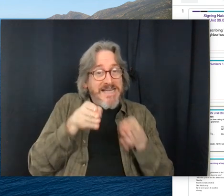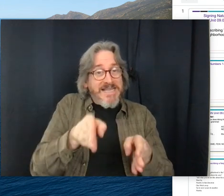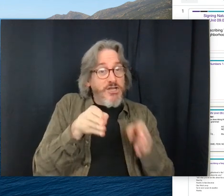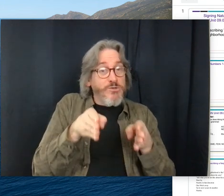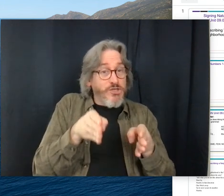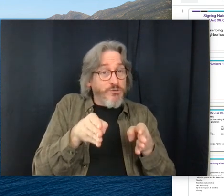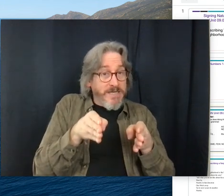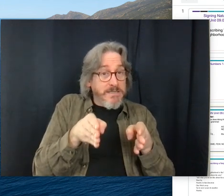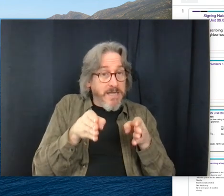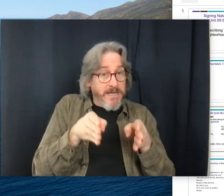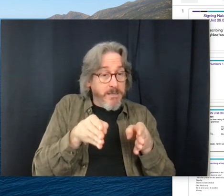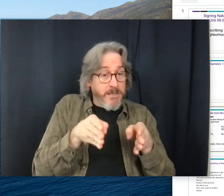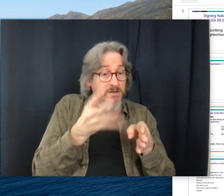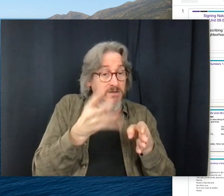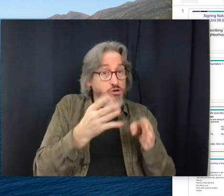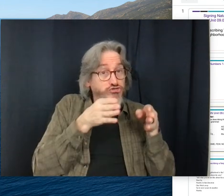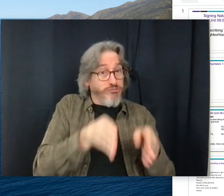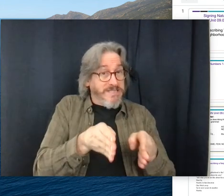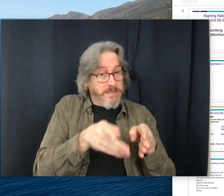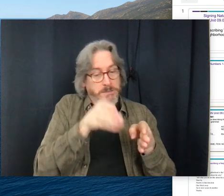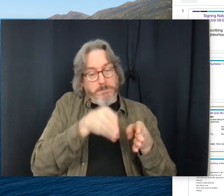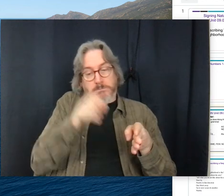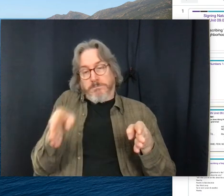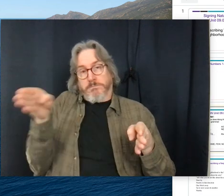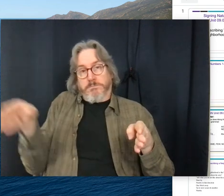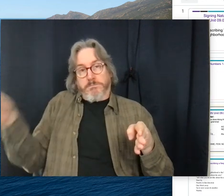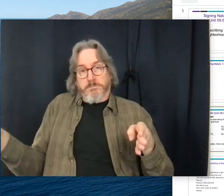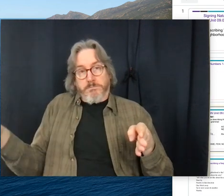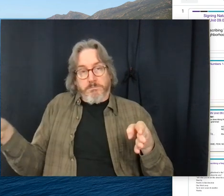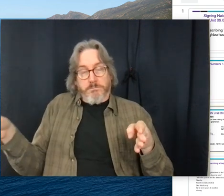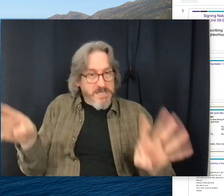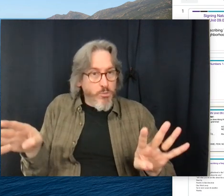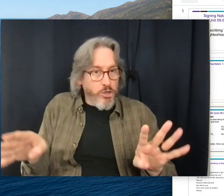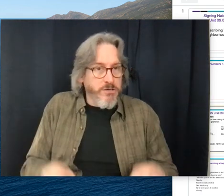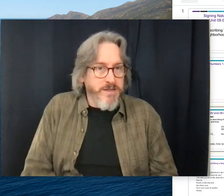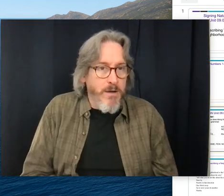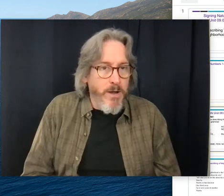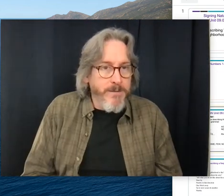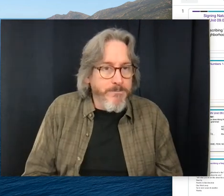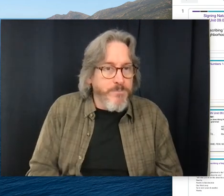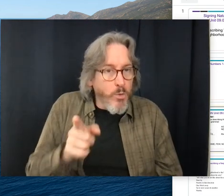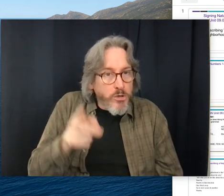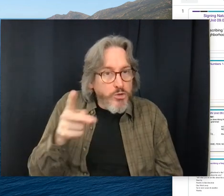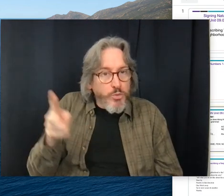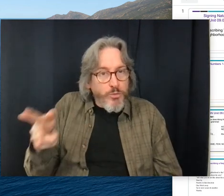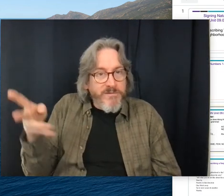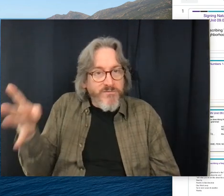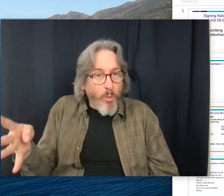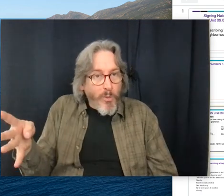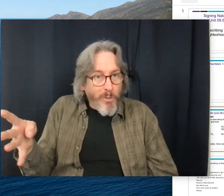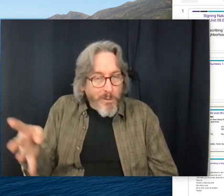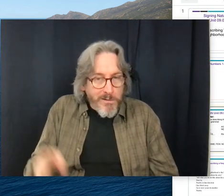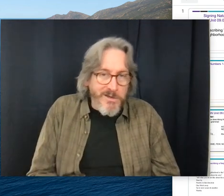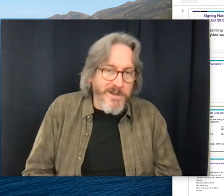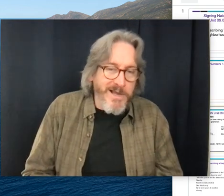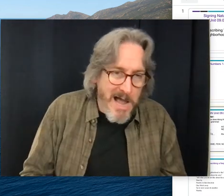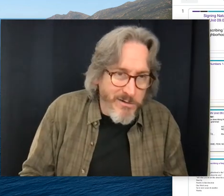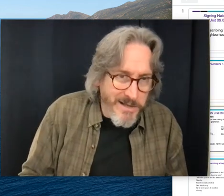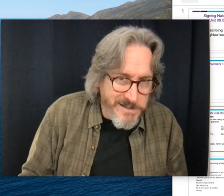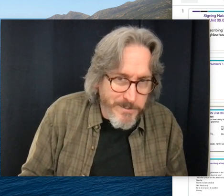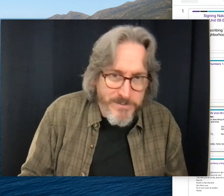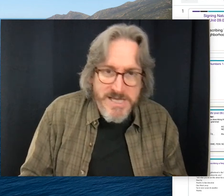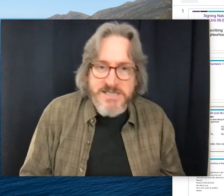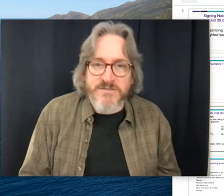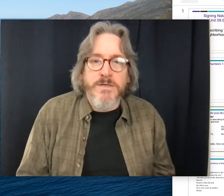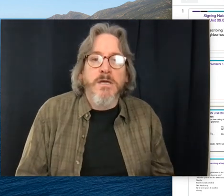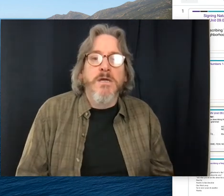Blocks. I tend to do street, like street. It's more clear that way. You can count.